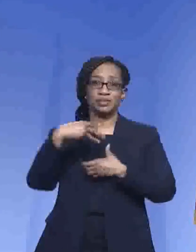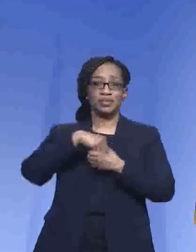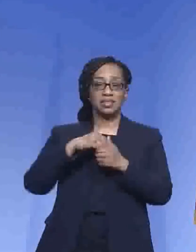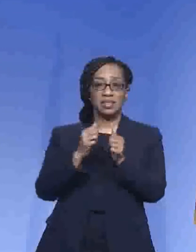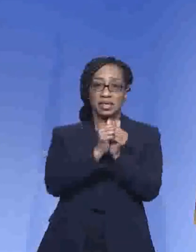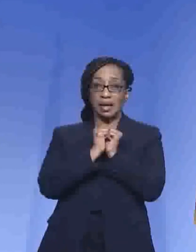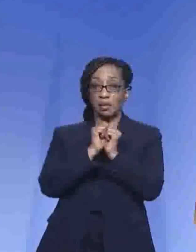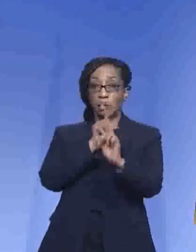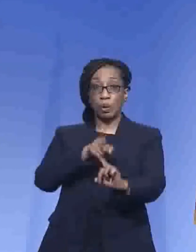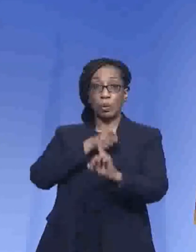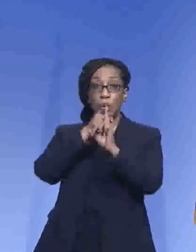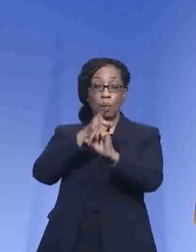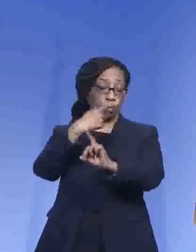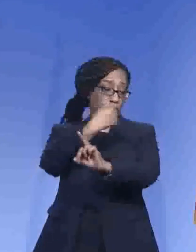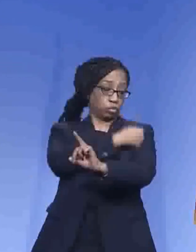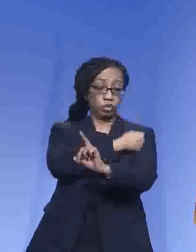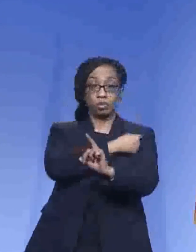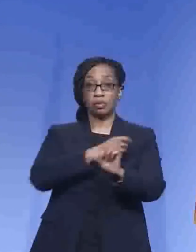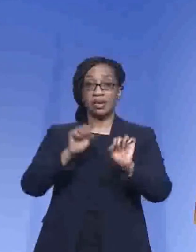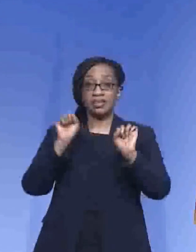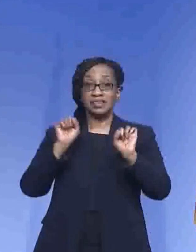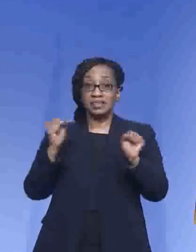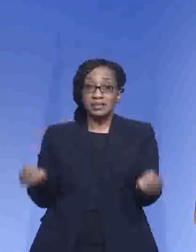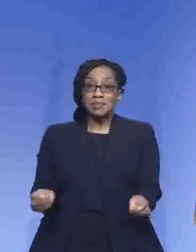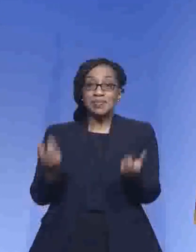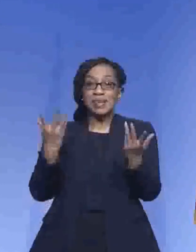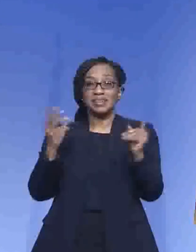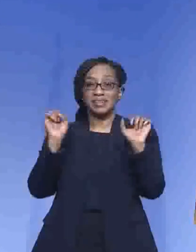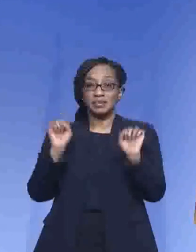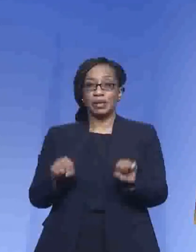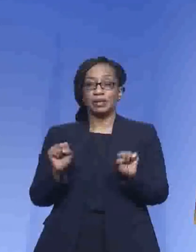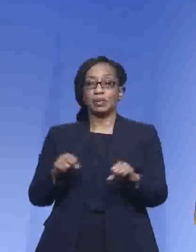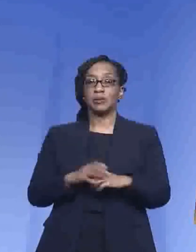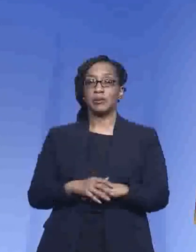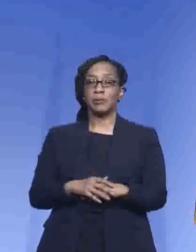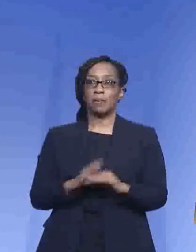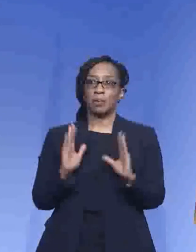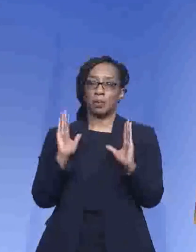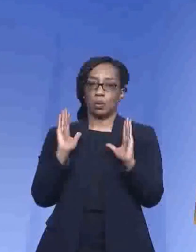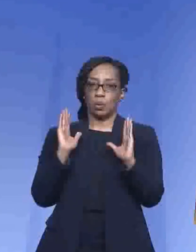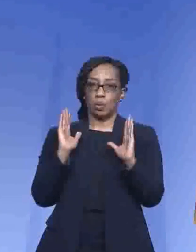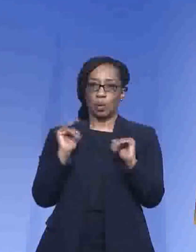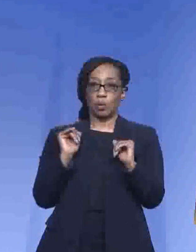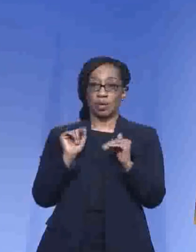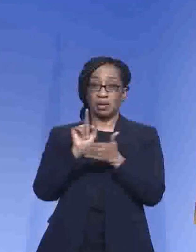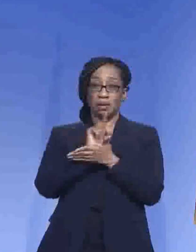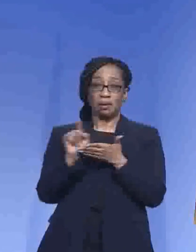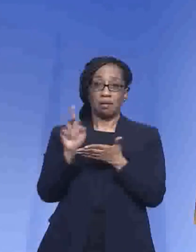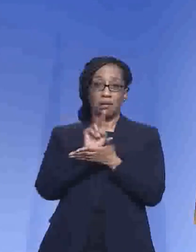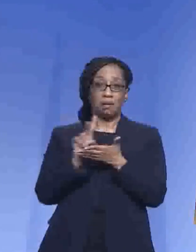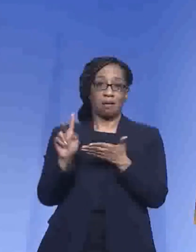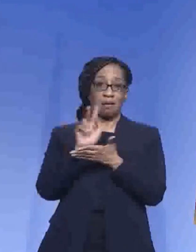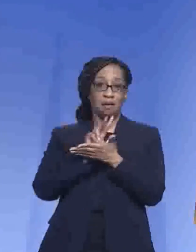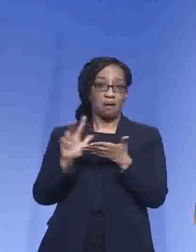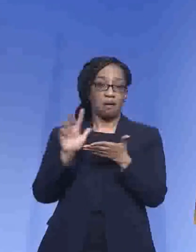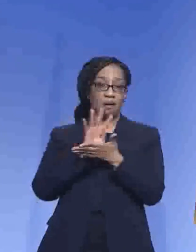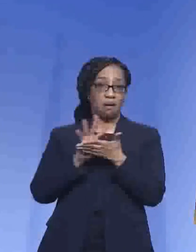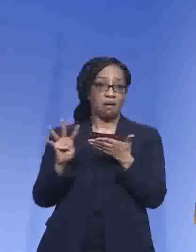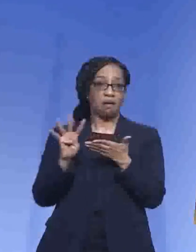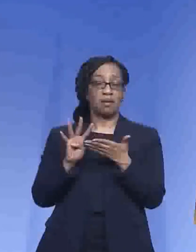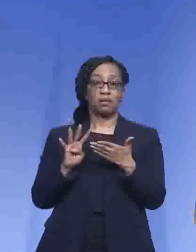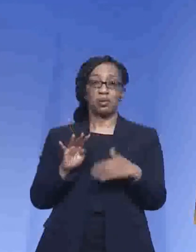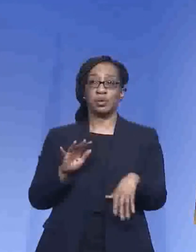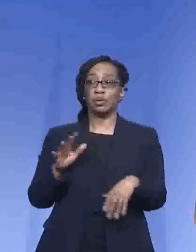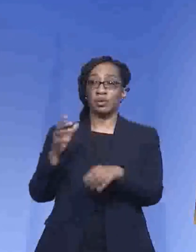many shots in your arms as we possibly can within weeks. This community is going to start getting